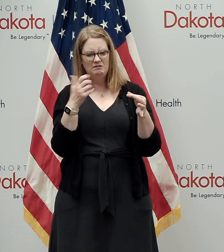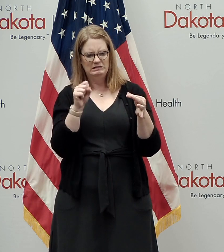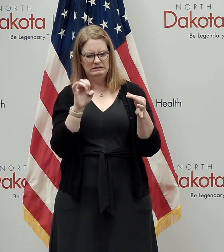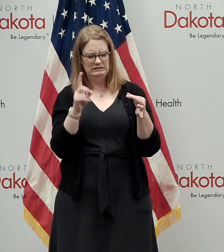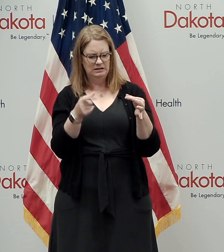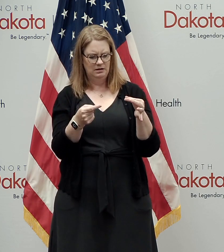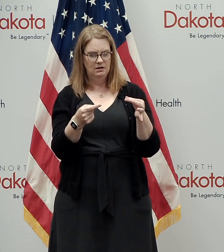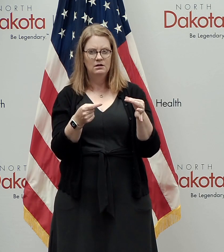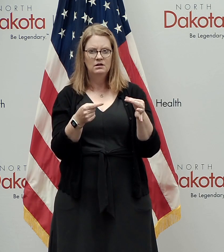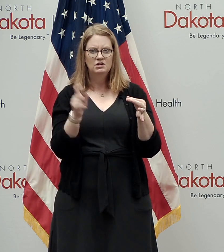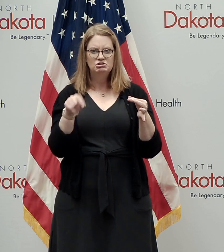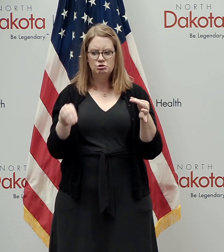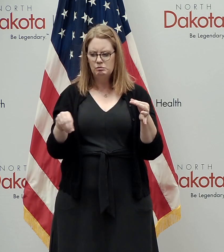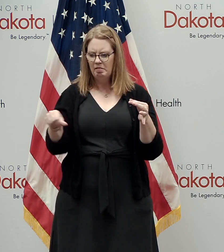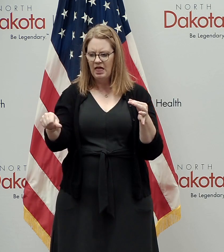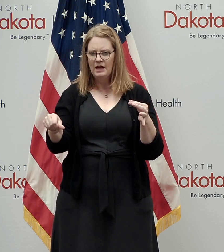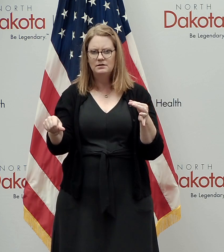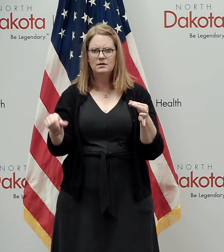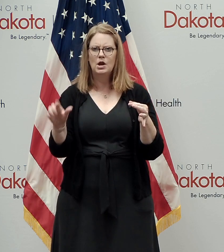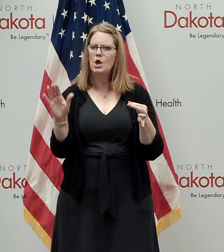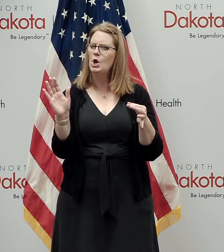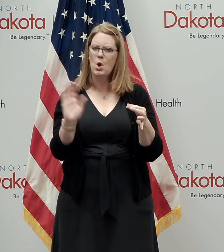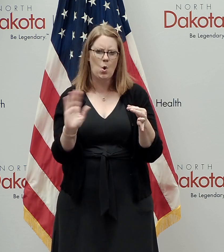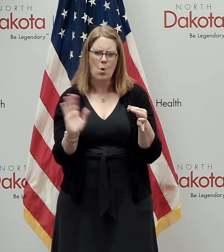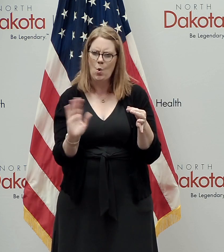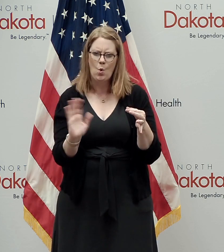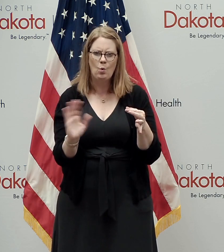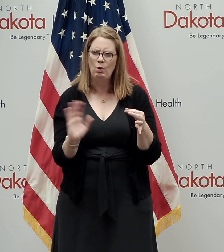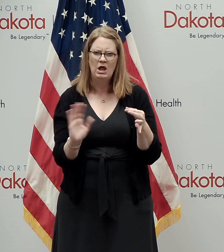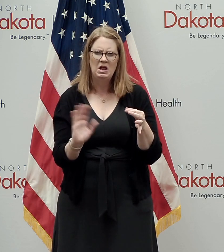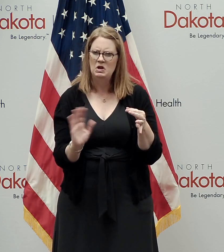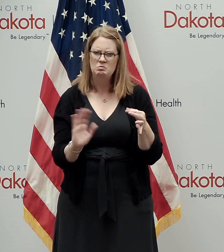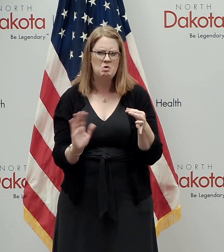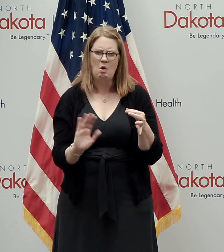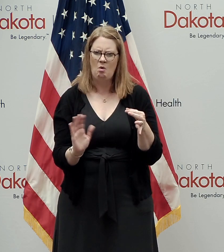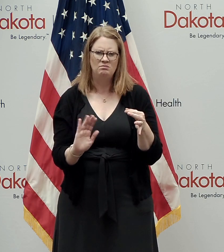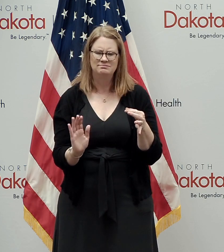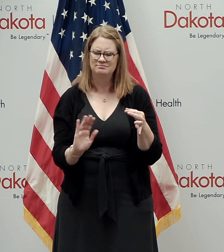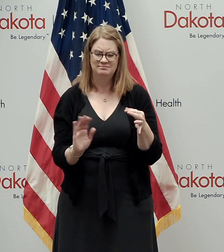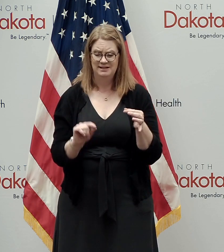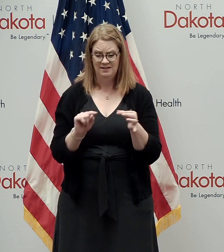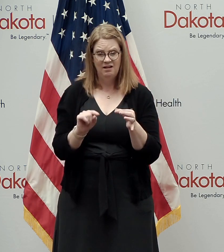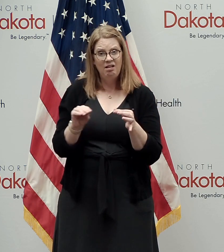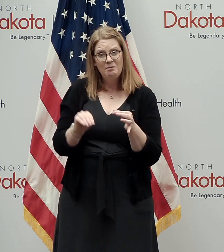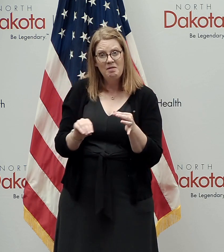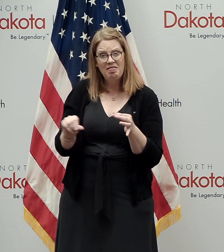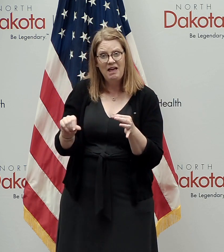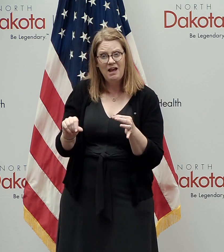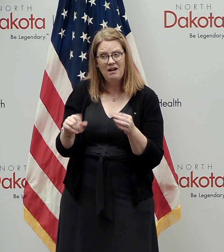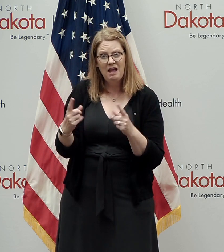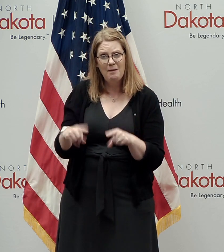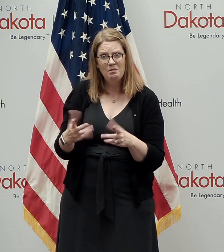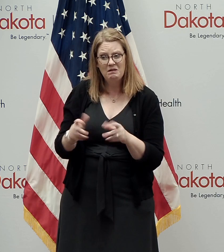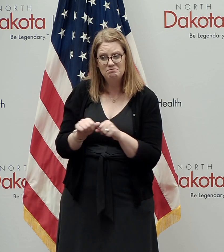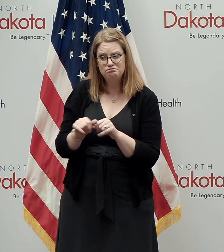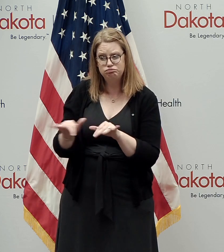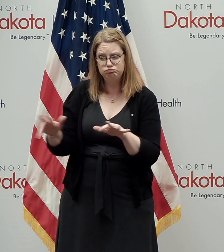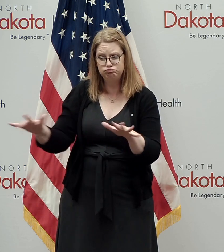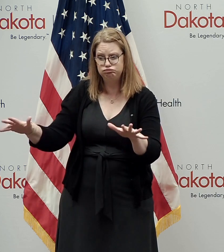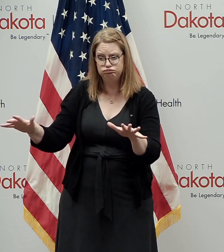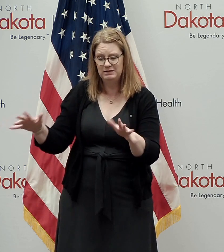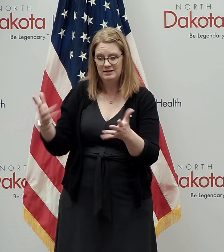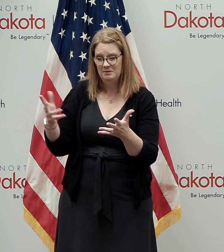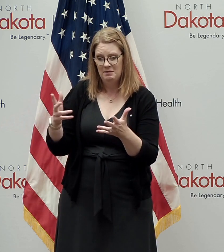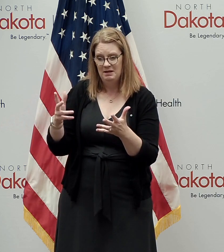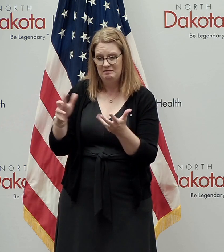do not plant them. They might be invasive to North Dakota. They might introduce harmful diseases or toxins that would be harmful